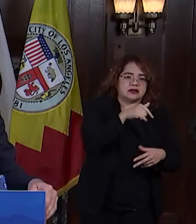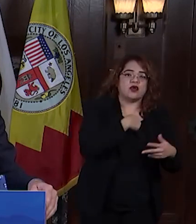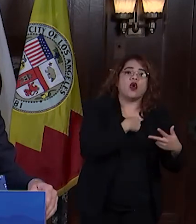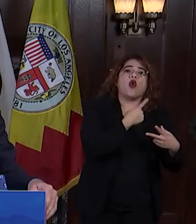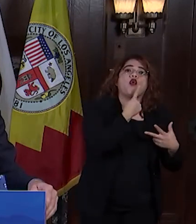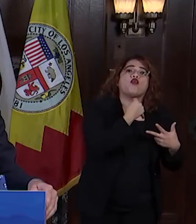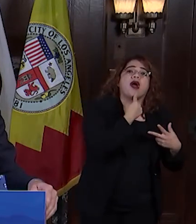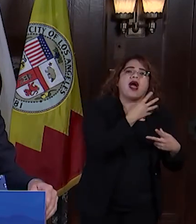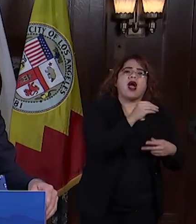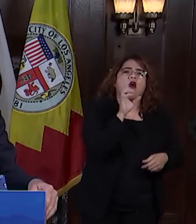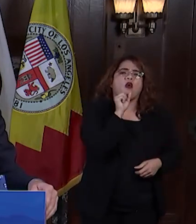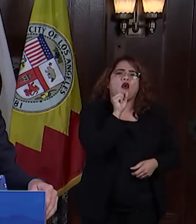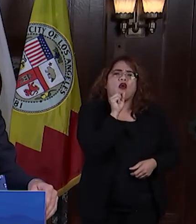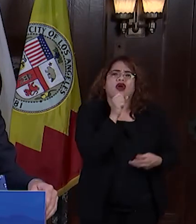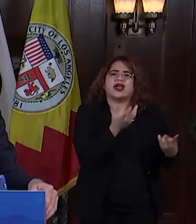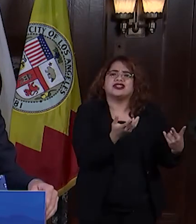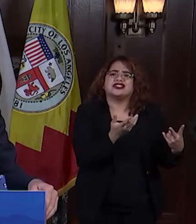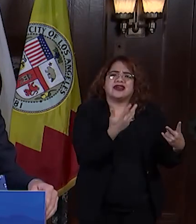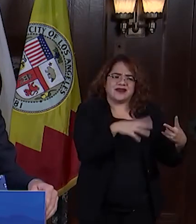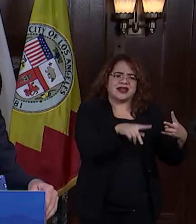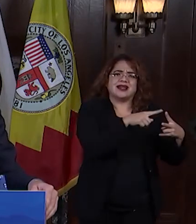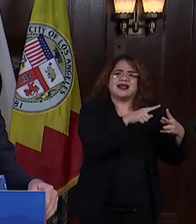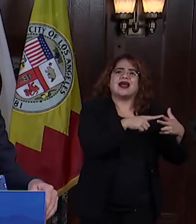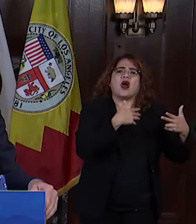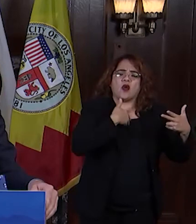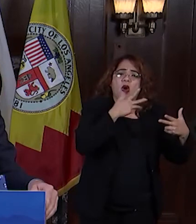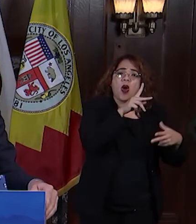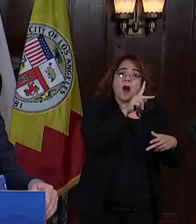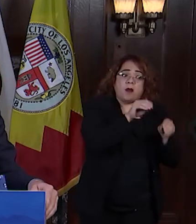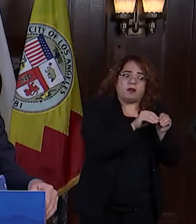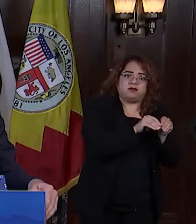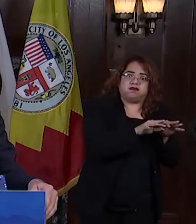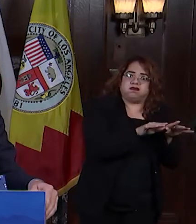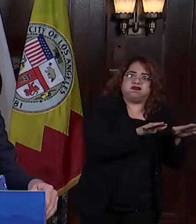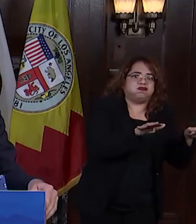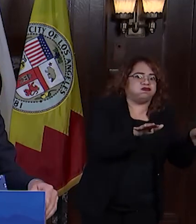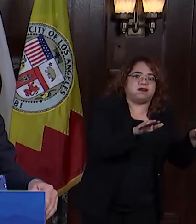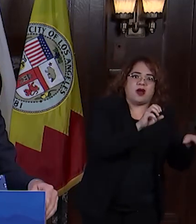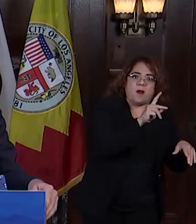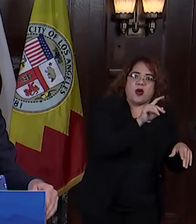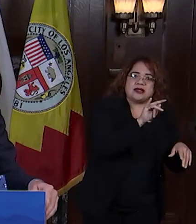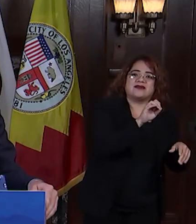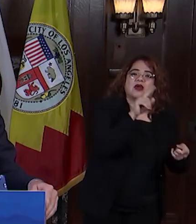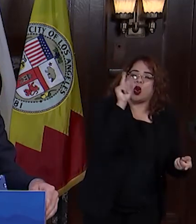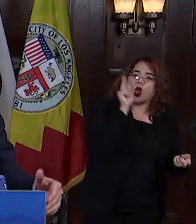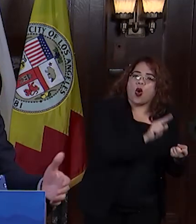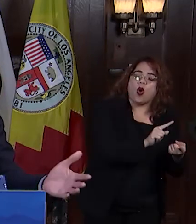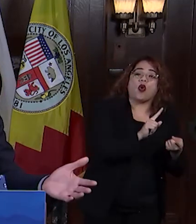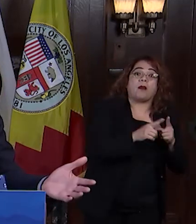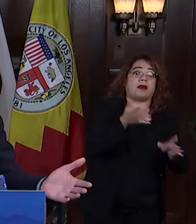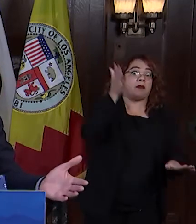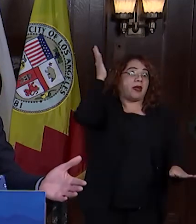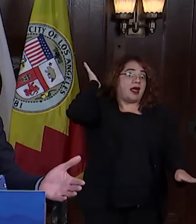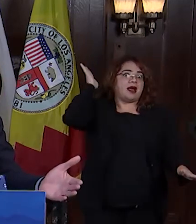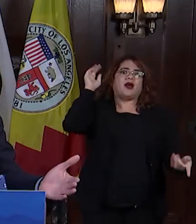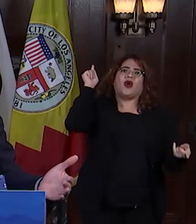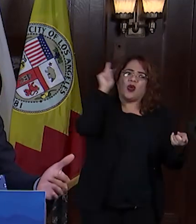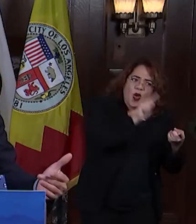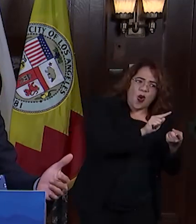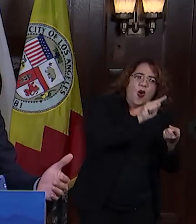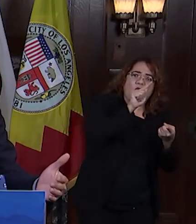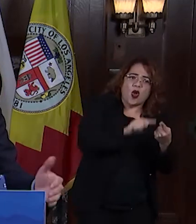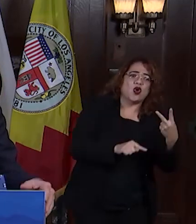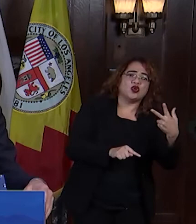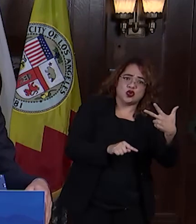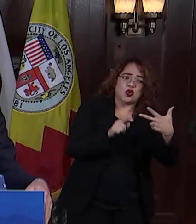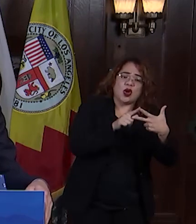and orange, which is a reflection of how low our positivity rates are compared to where they've been, compared to most of the country, and